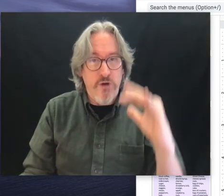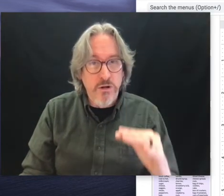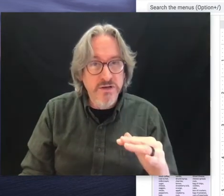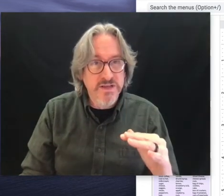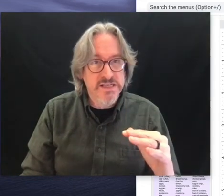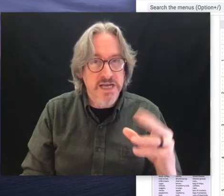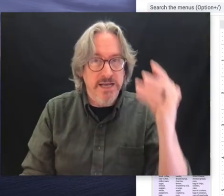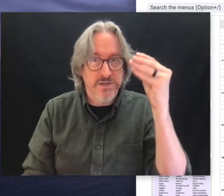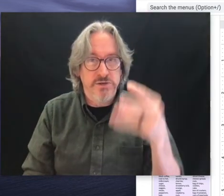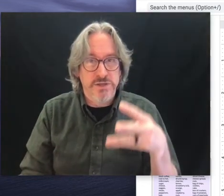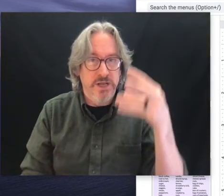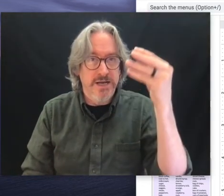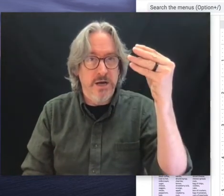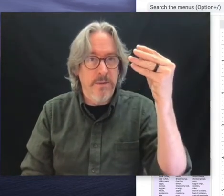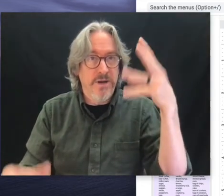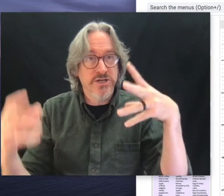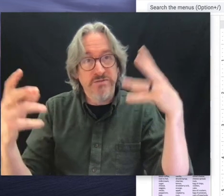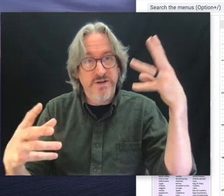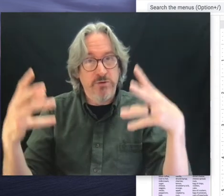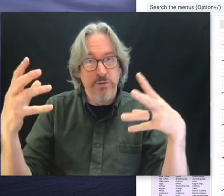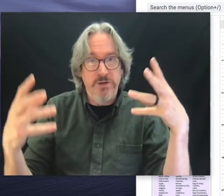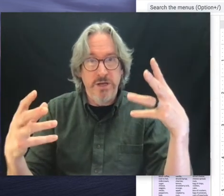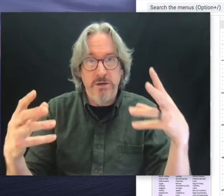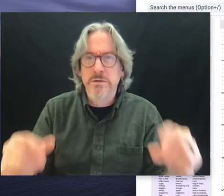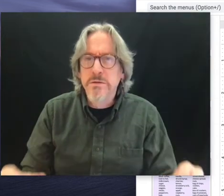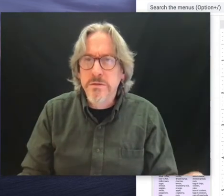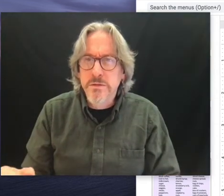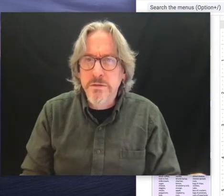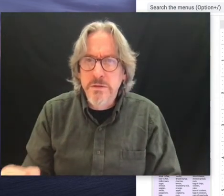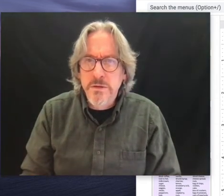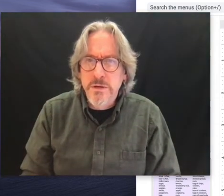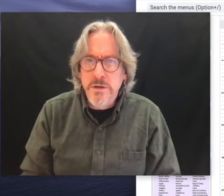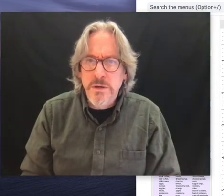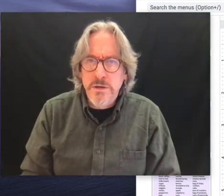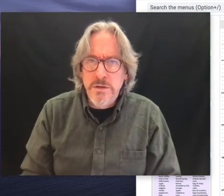With all of these signs, there's like a bunch of different within.